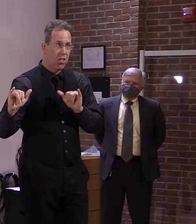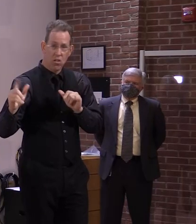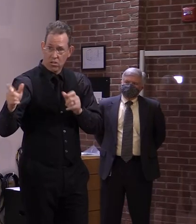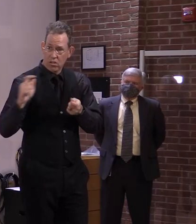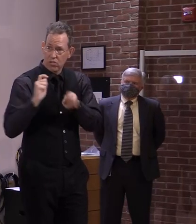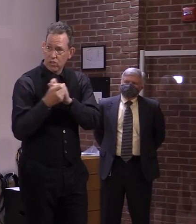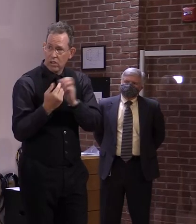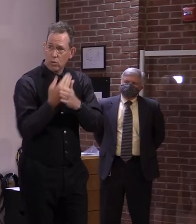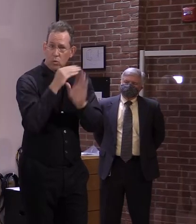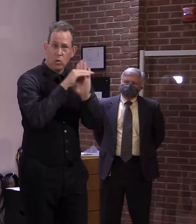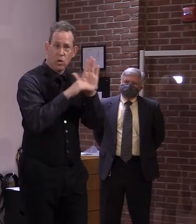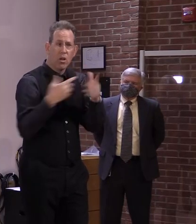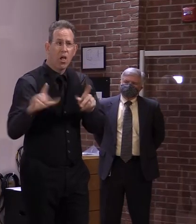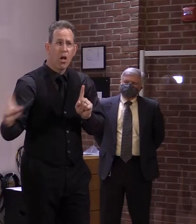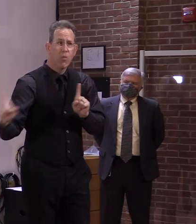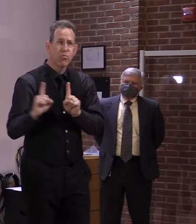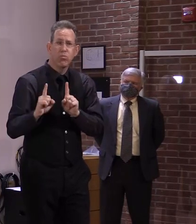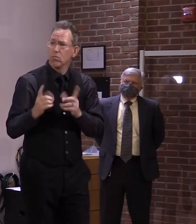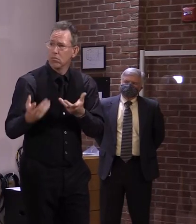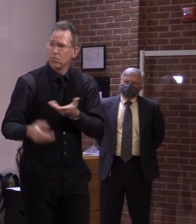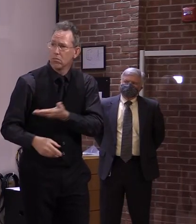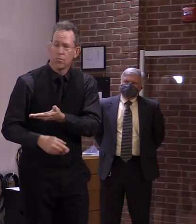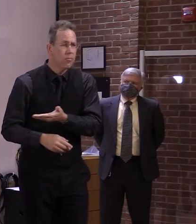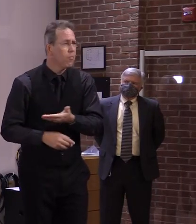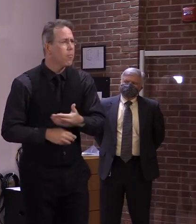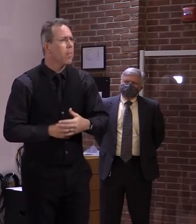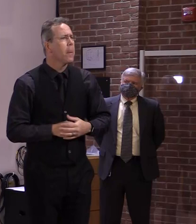Whatever step 3 is,